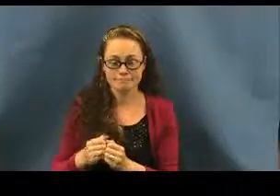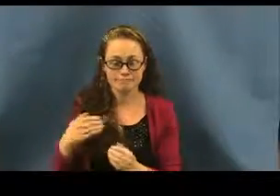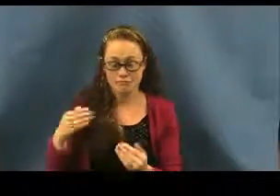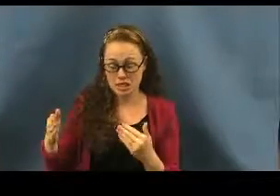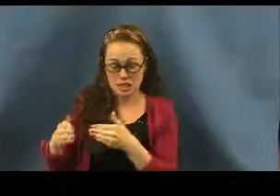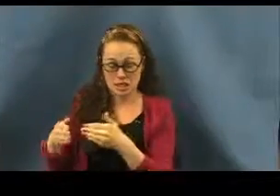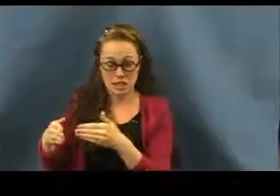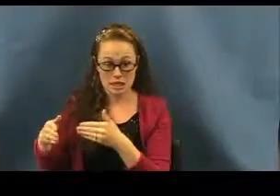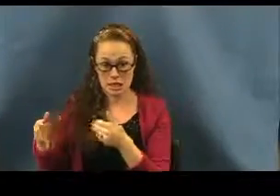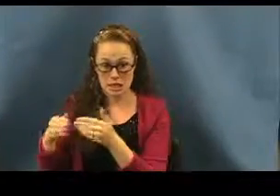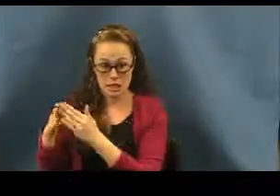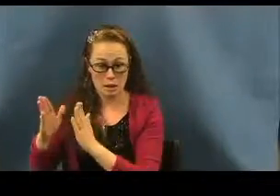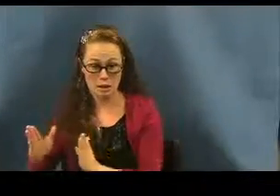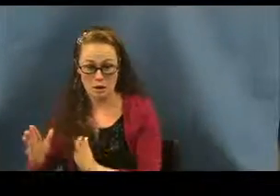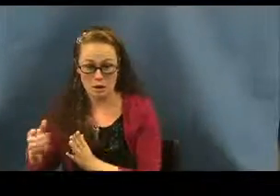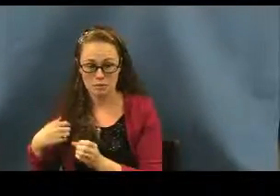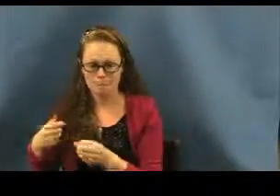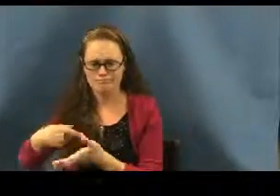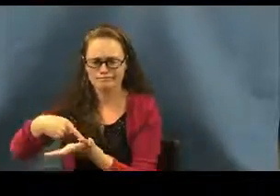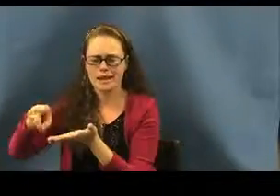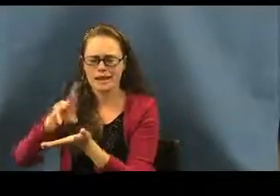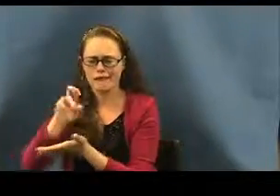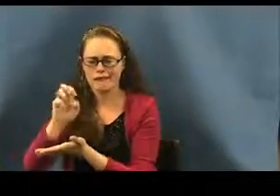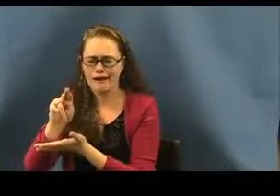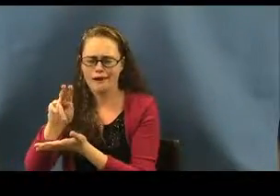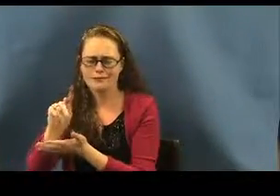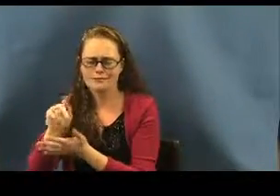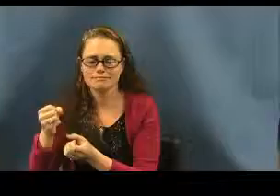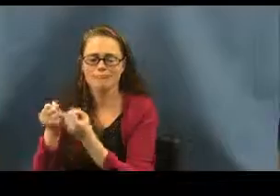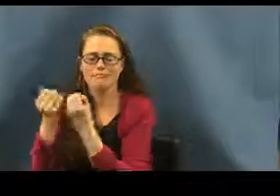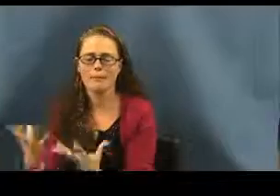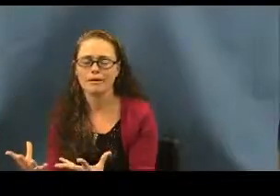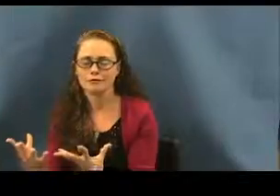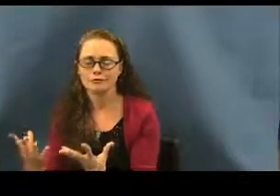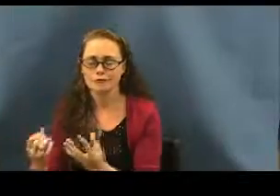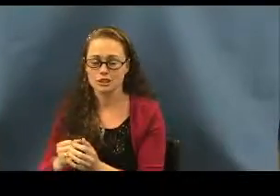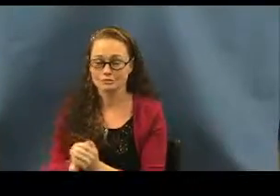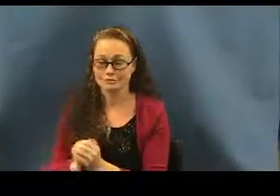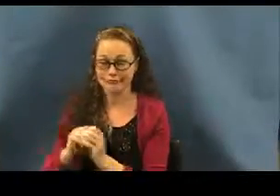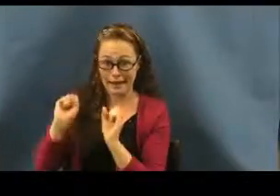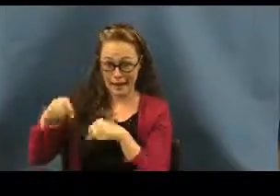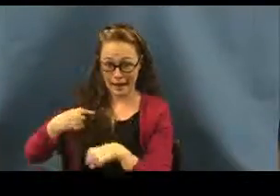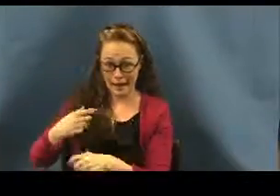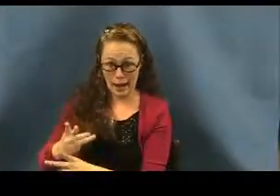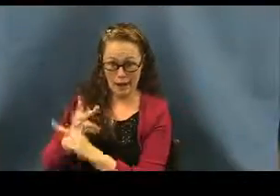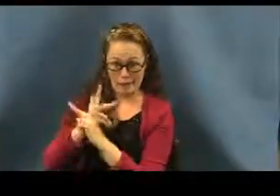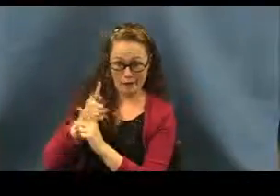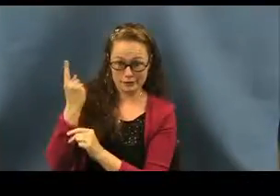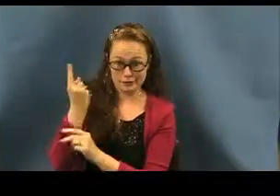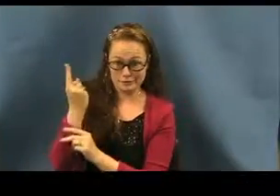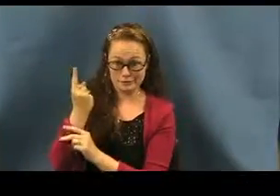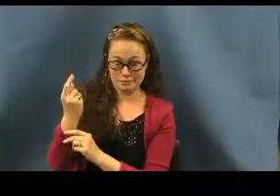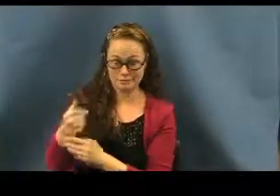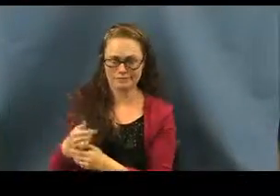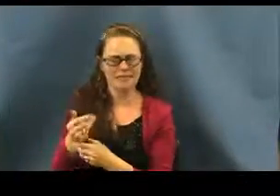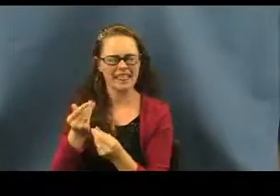bad time? How can we share more of our memories of our abandoned buildings and gain a better understanding